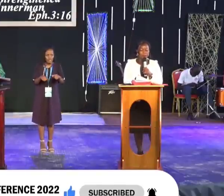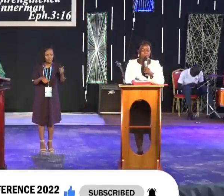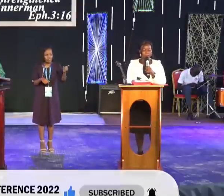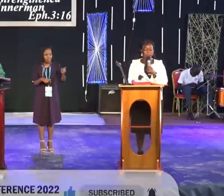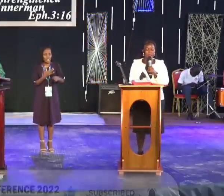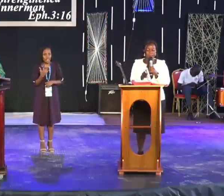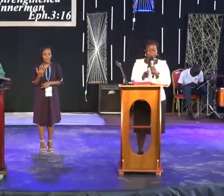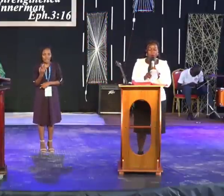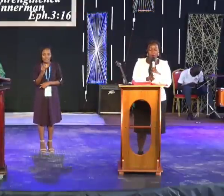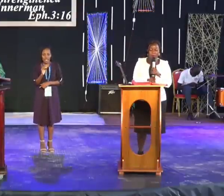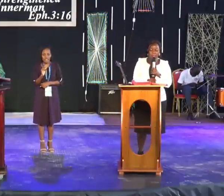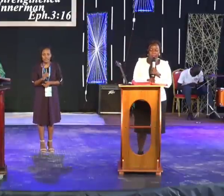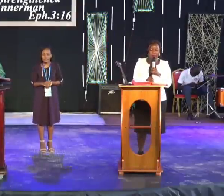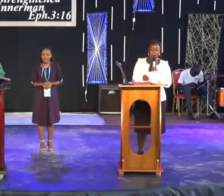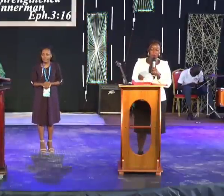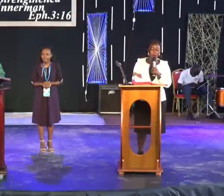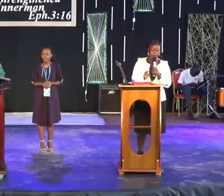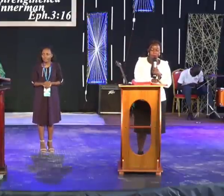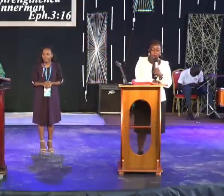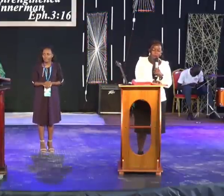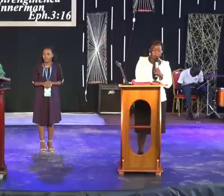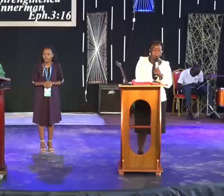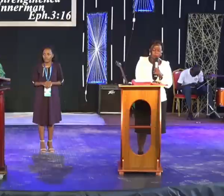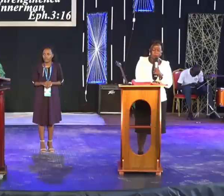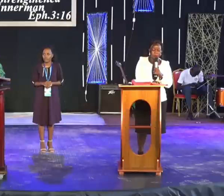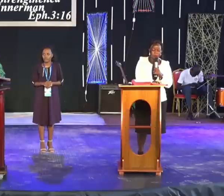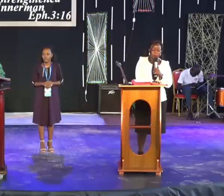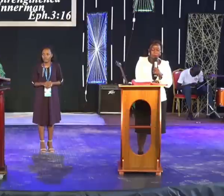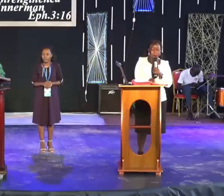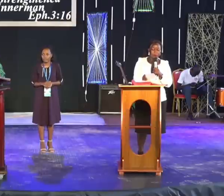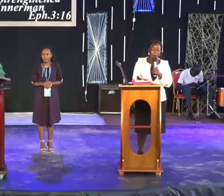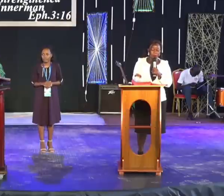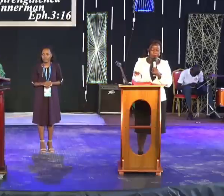all the things that a lady or a woman can do.